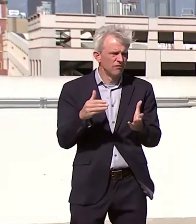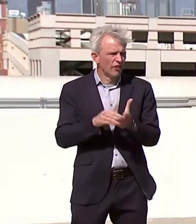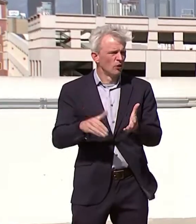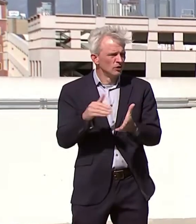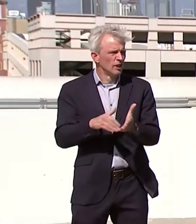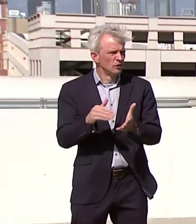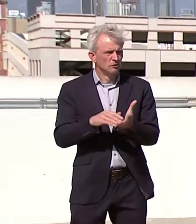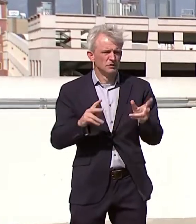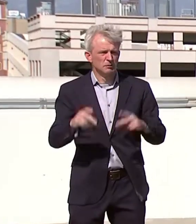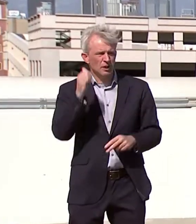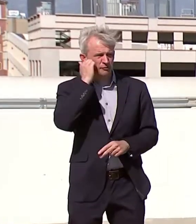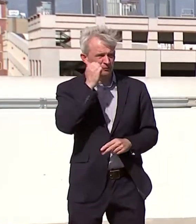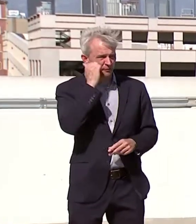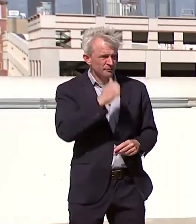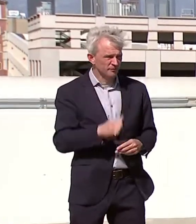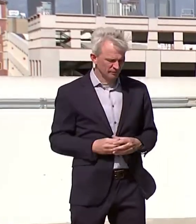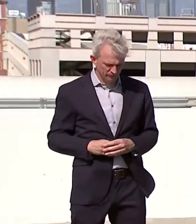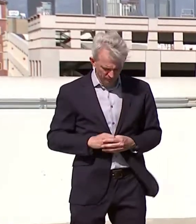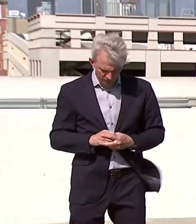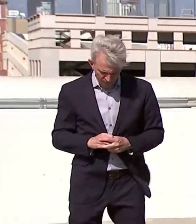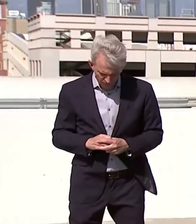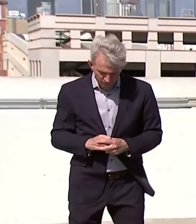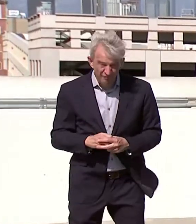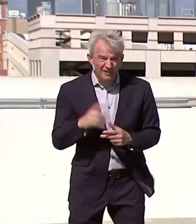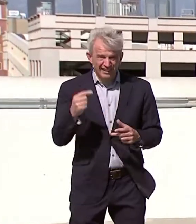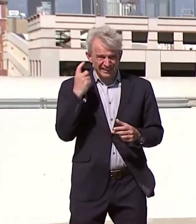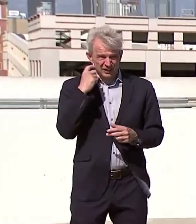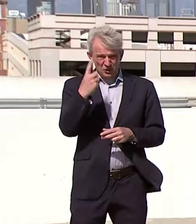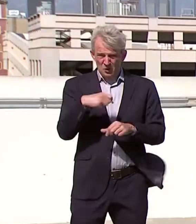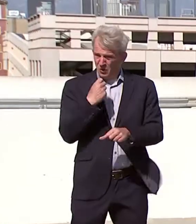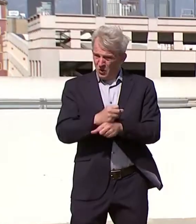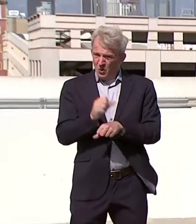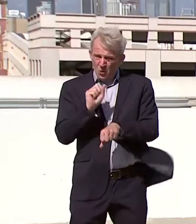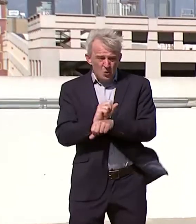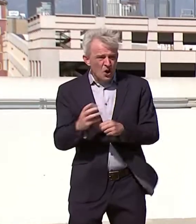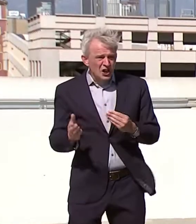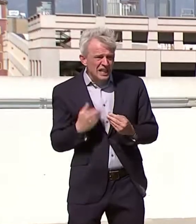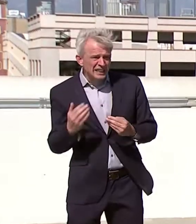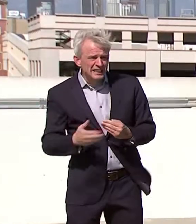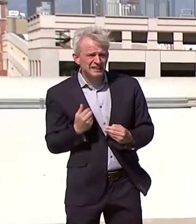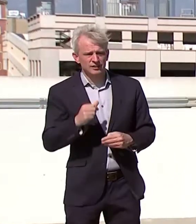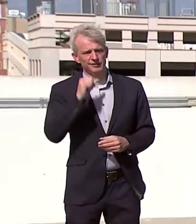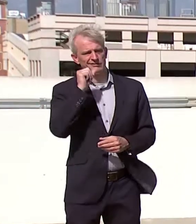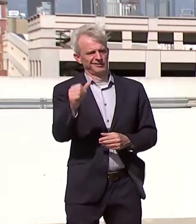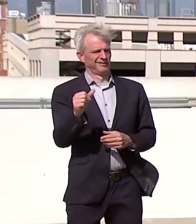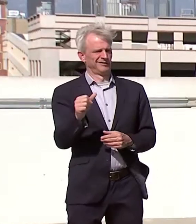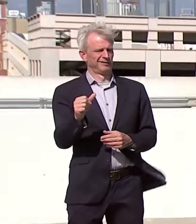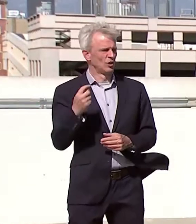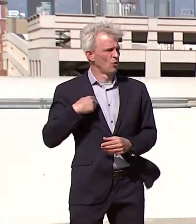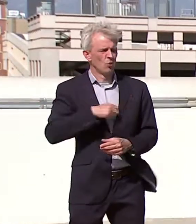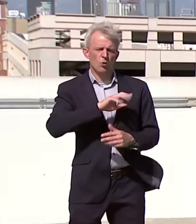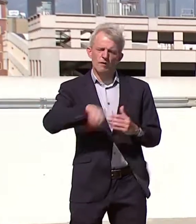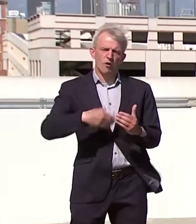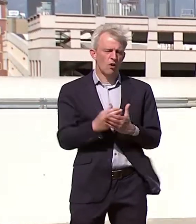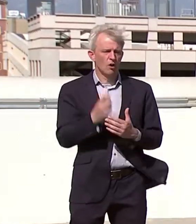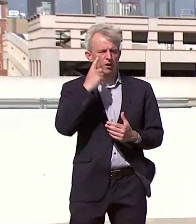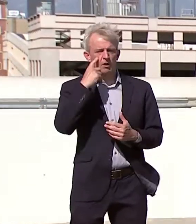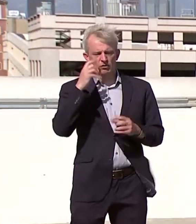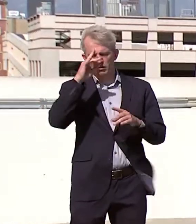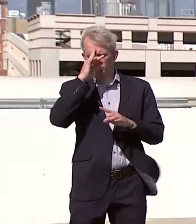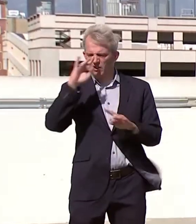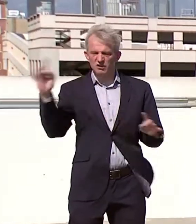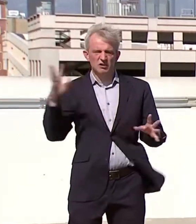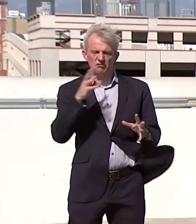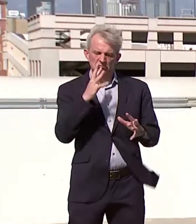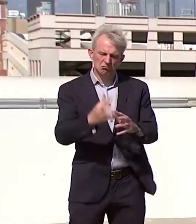day. None of the work has been easy this past year. We have collectively witnessed unbelievable